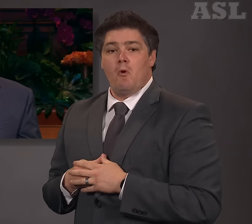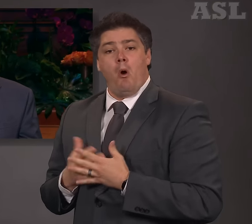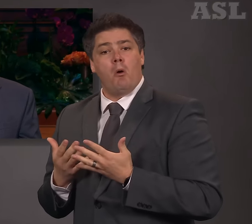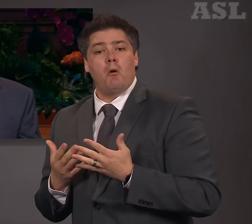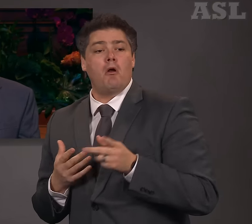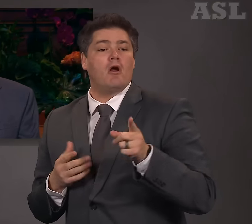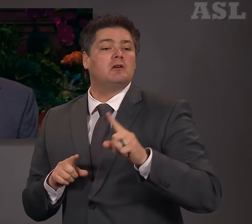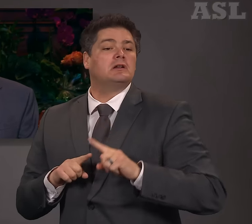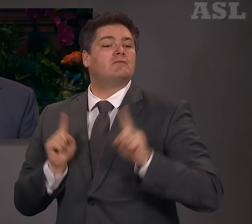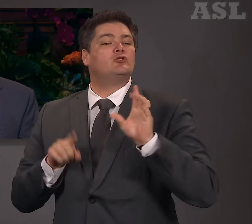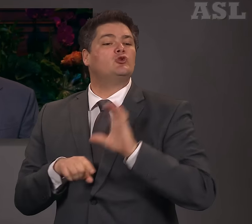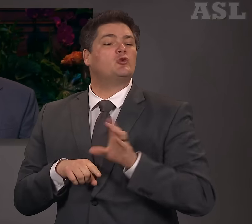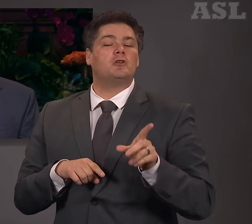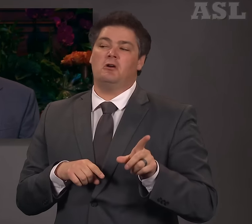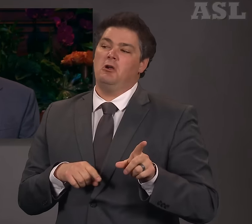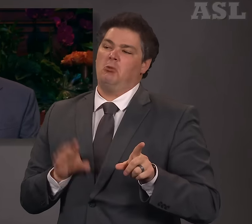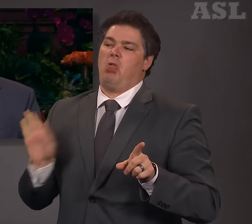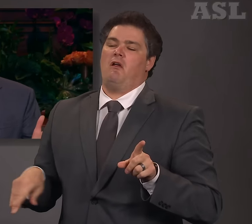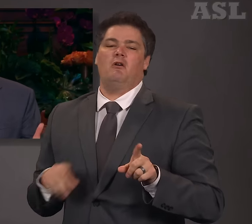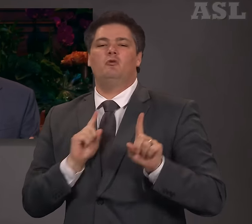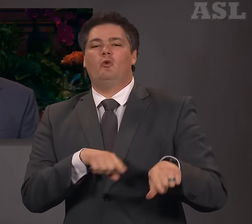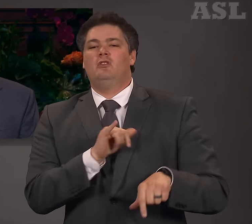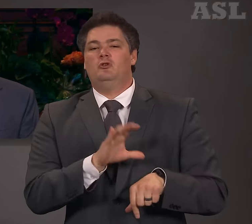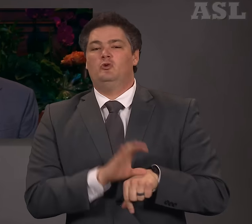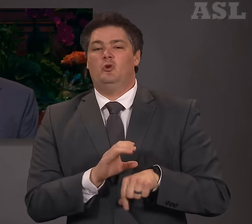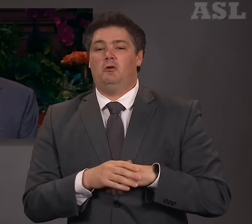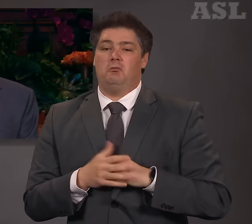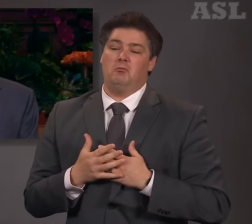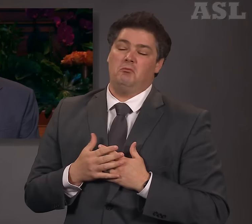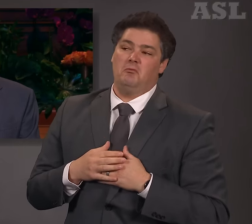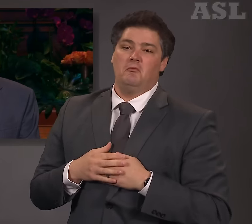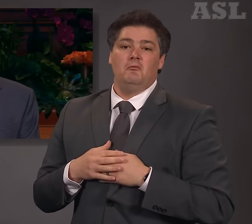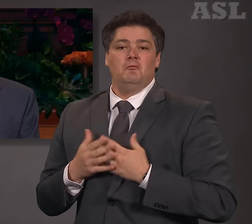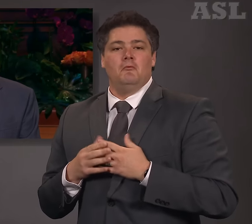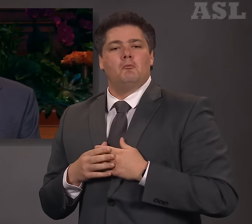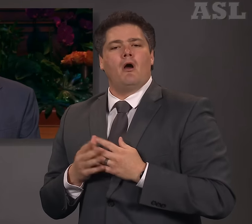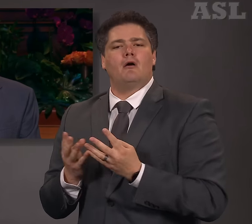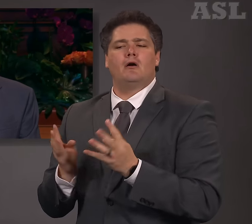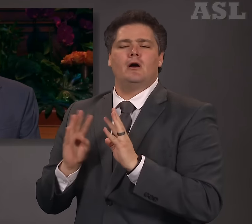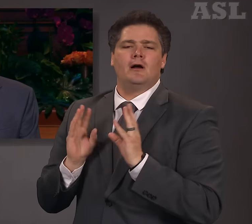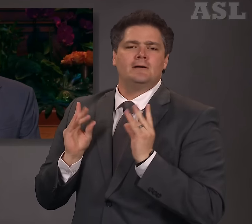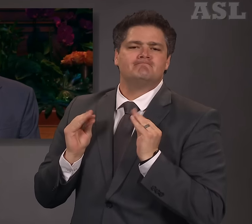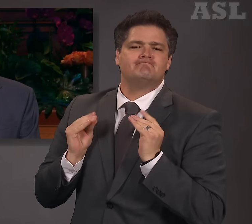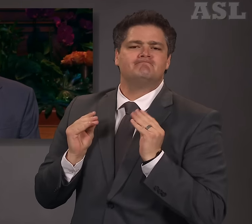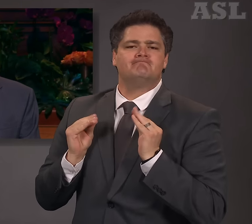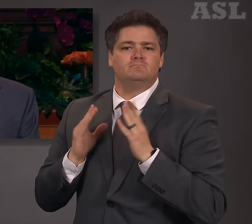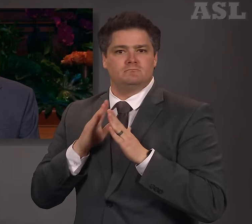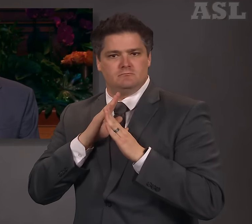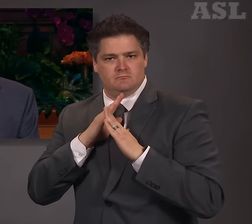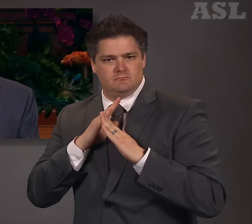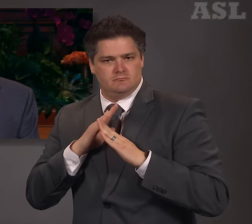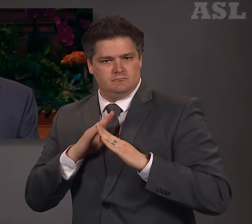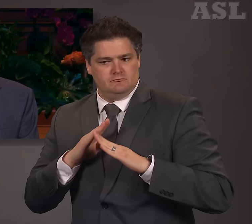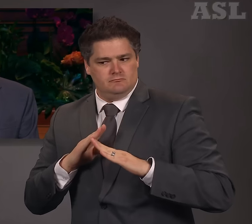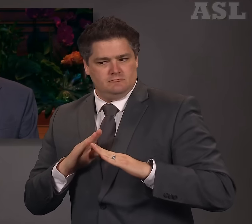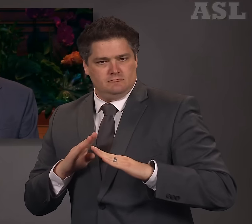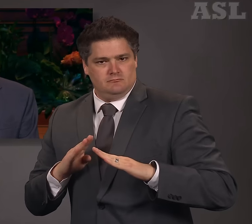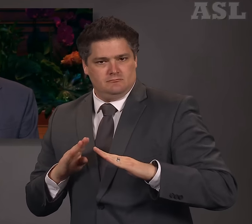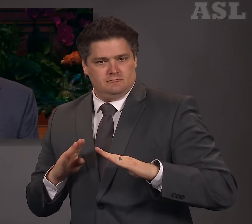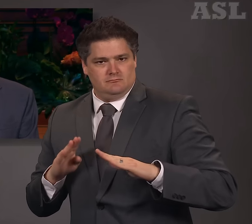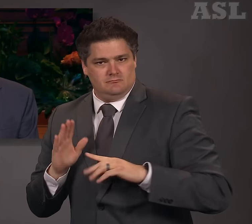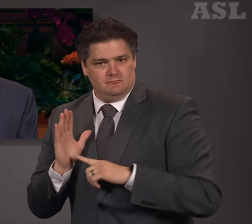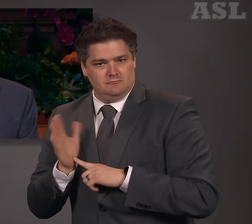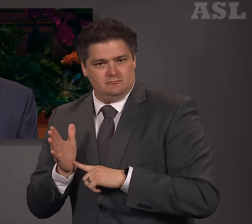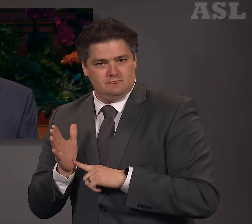5, 10, 15, 25 minutes passed in silence. The father's clenched fists began